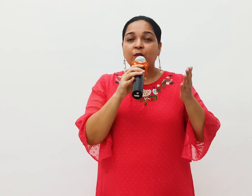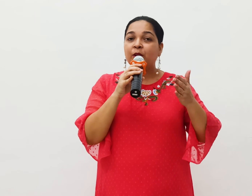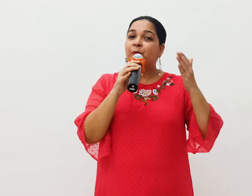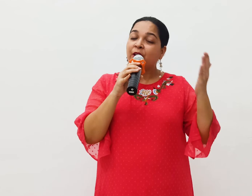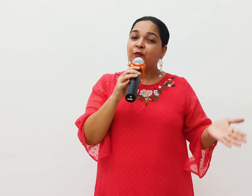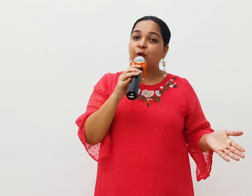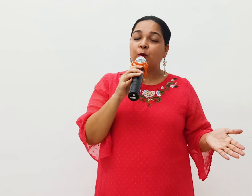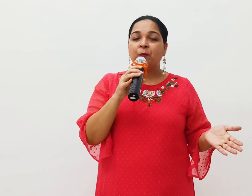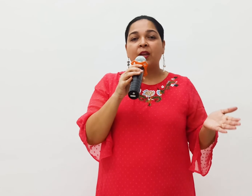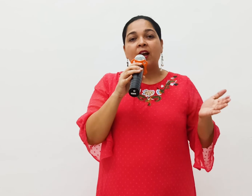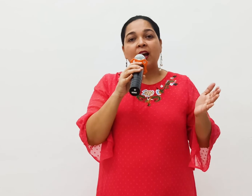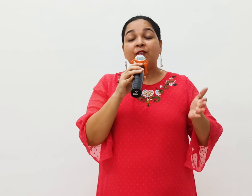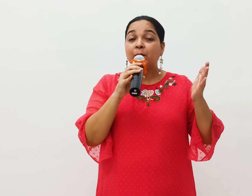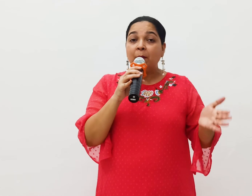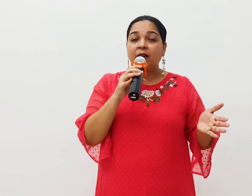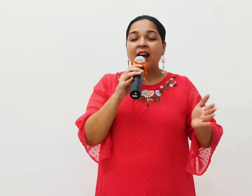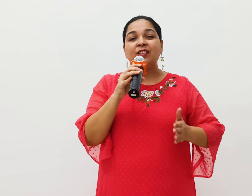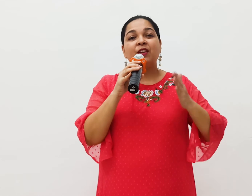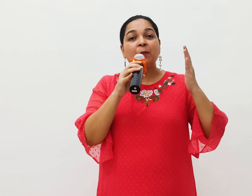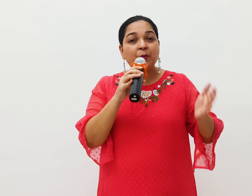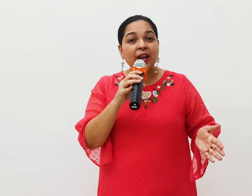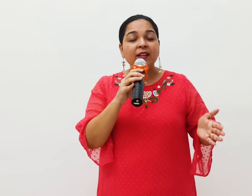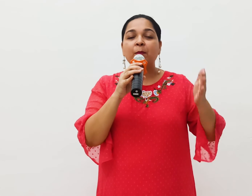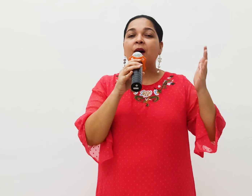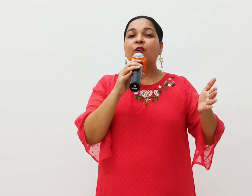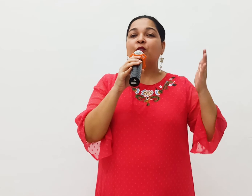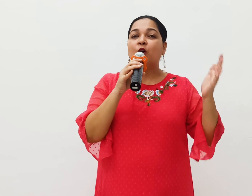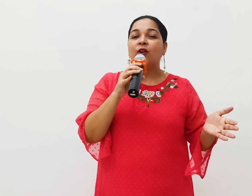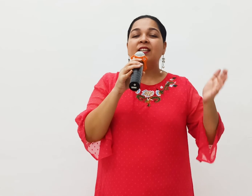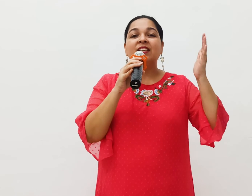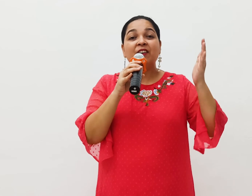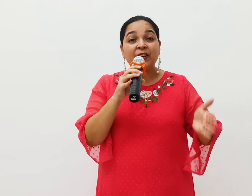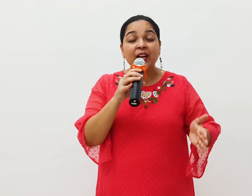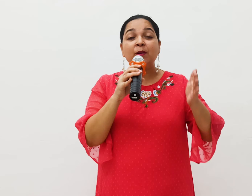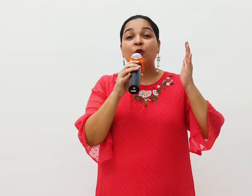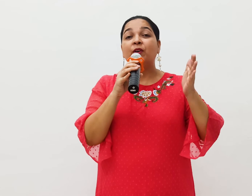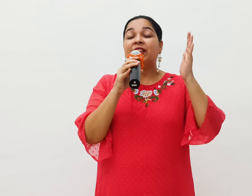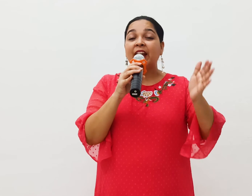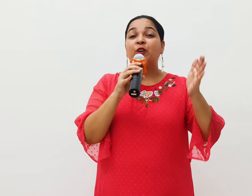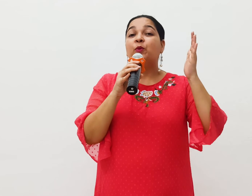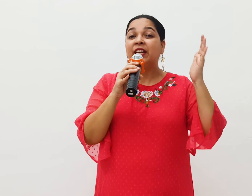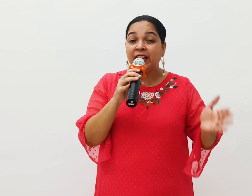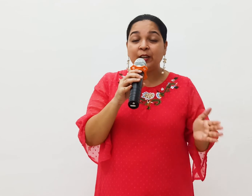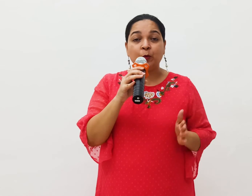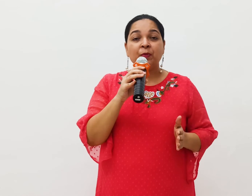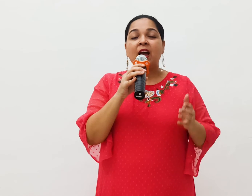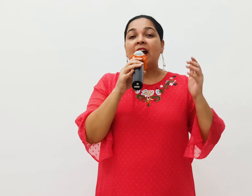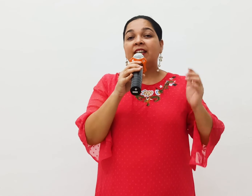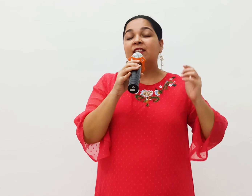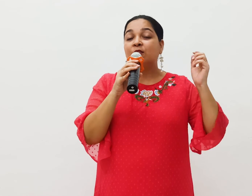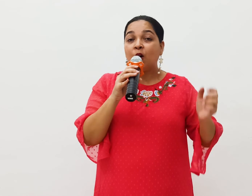sick, we'll pray for you. And remember, as we are praying, the power of God is available over there to heal